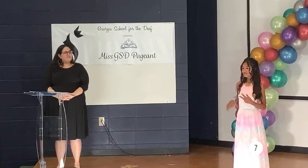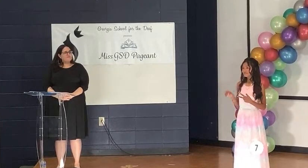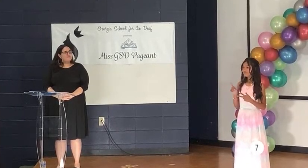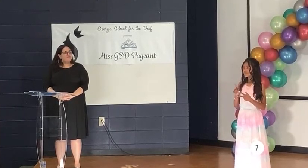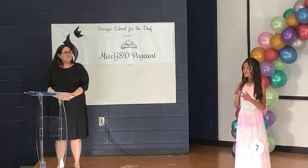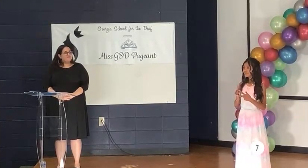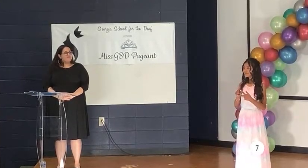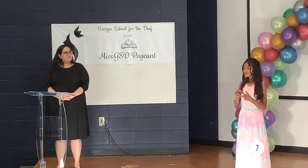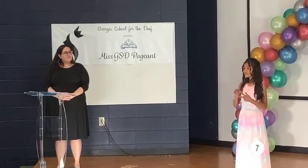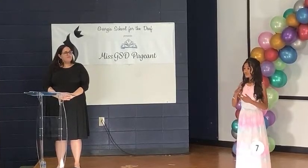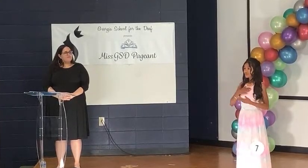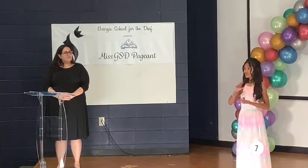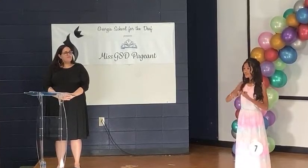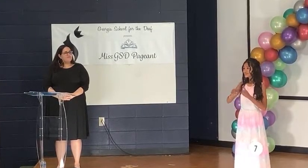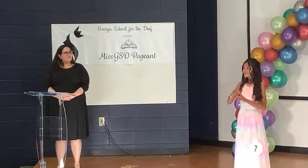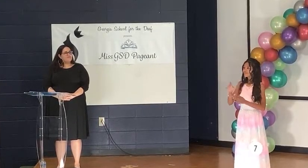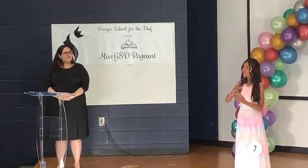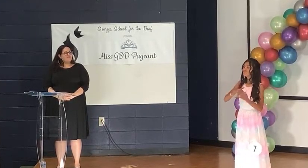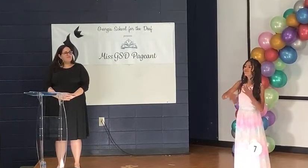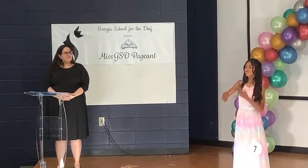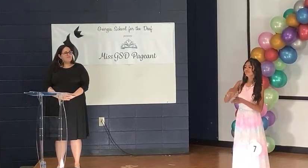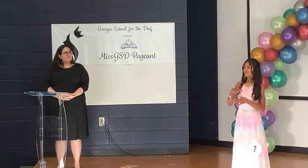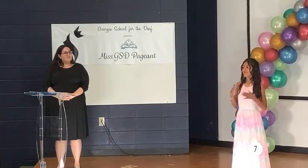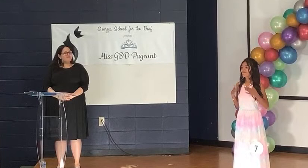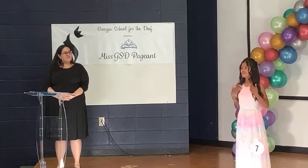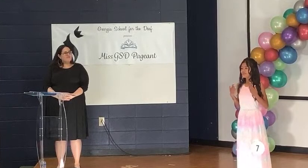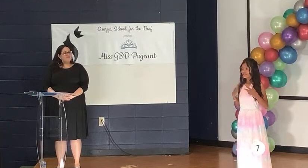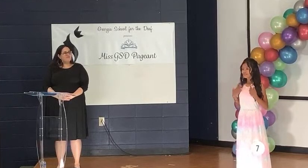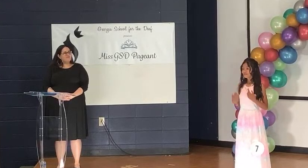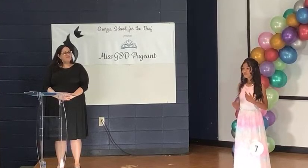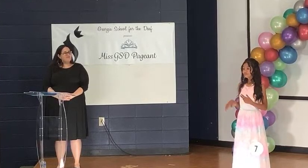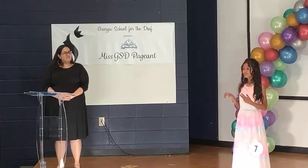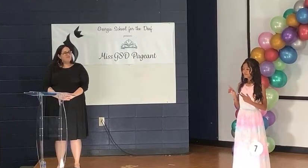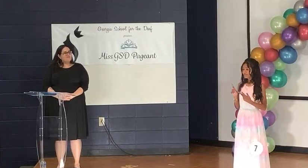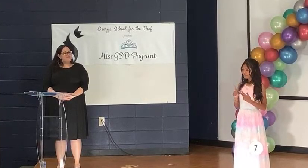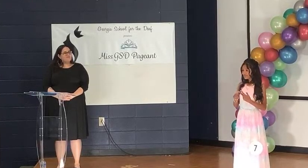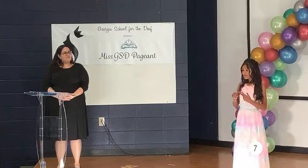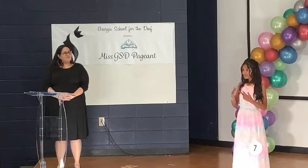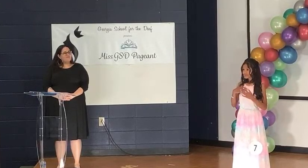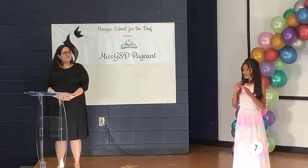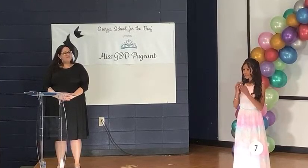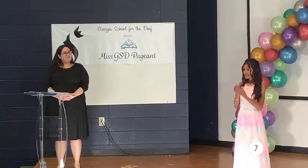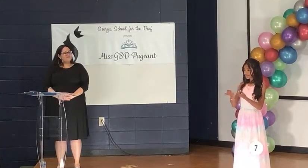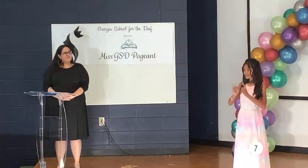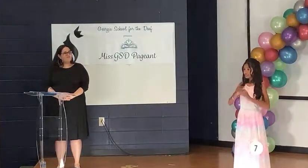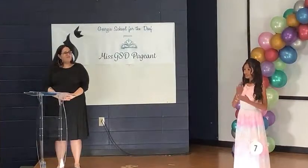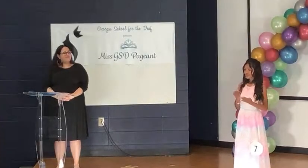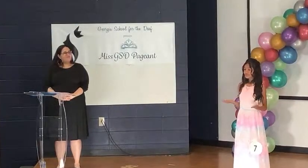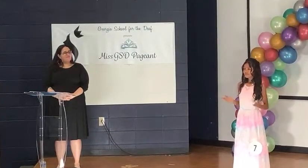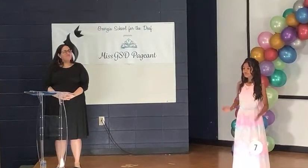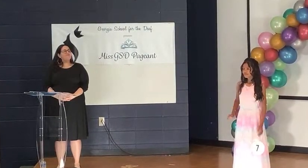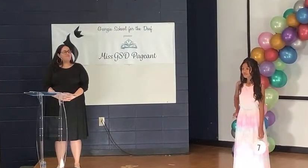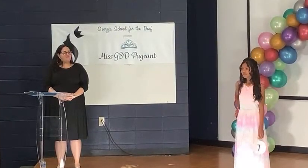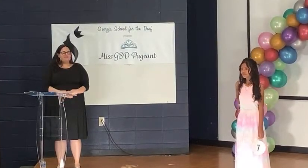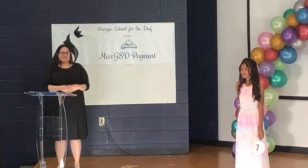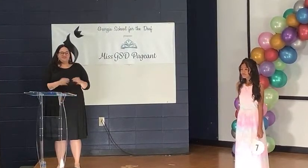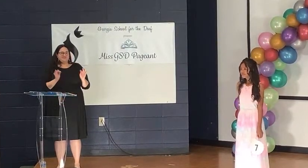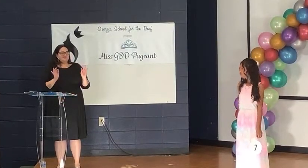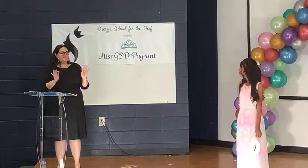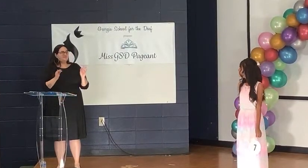Tonight, having my family come here and see me in the pageant makes me happy. Being with others makes me happy. And when my family gives me